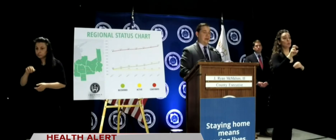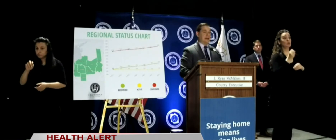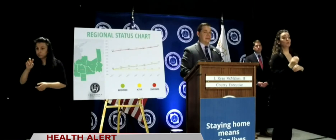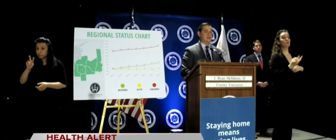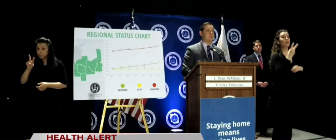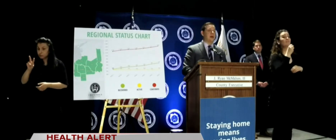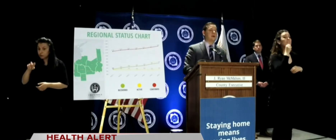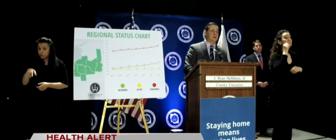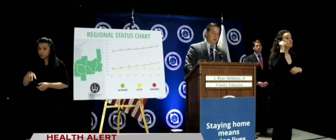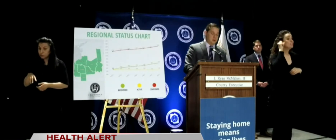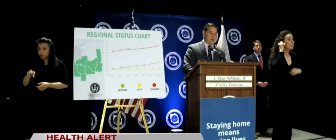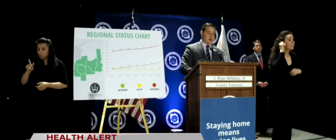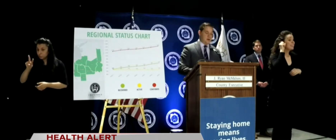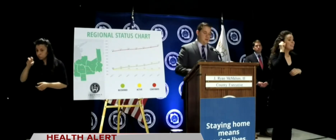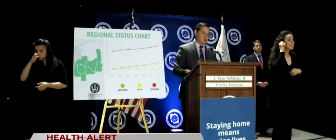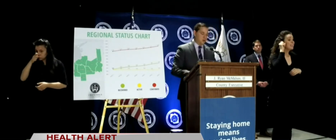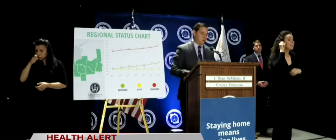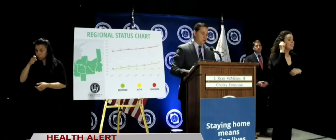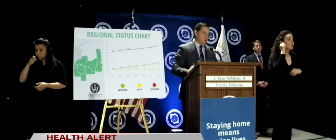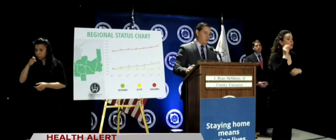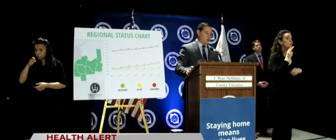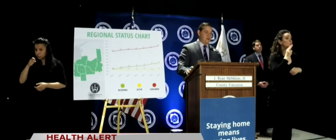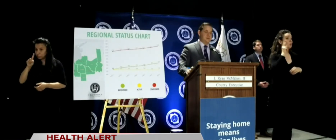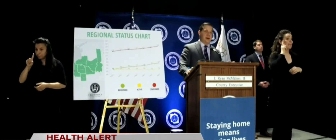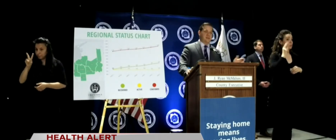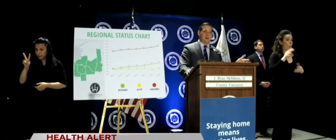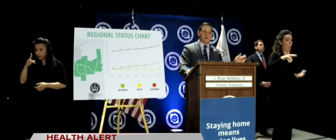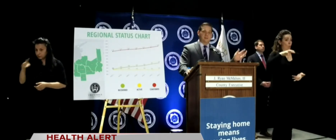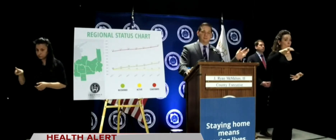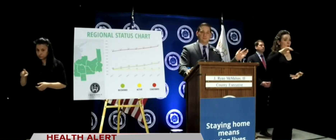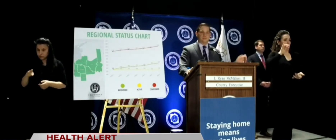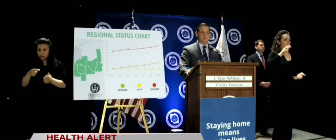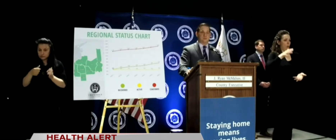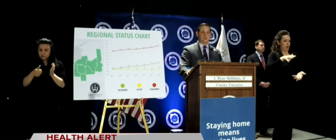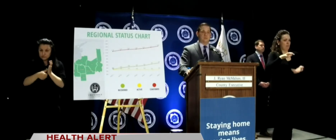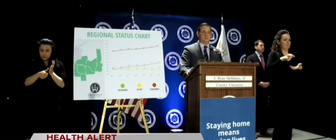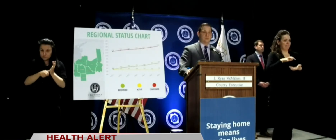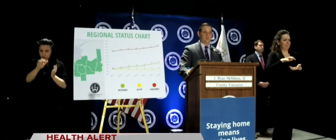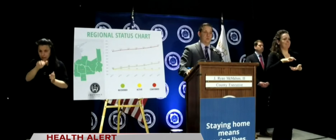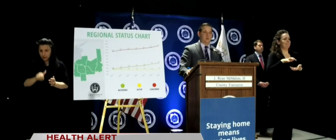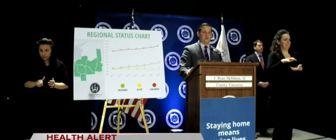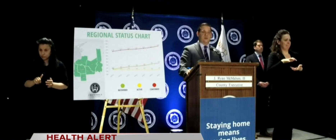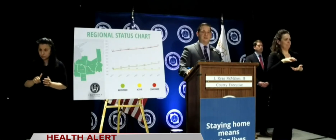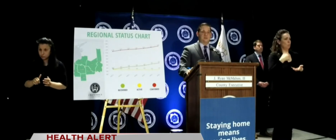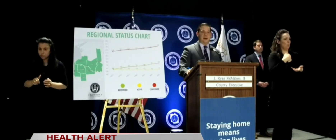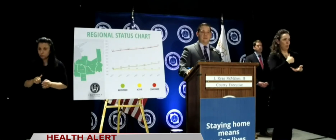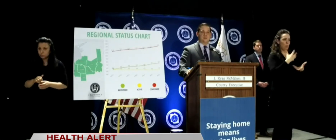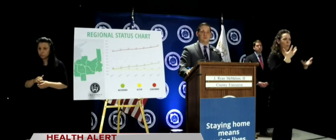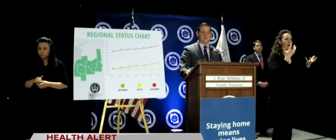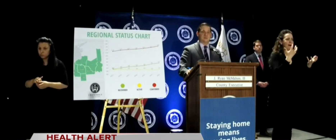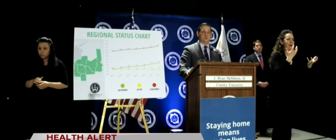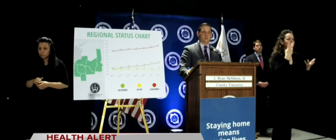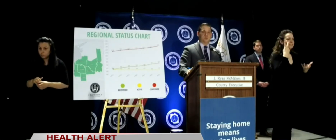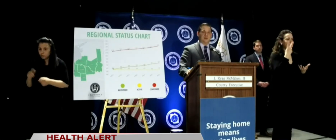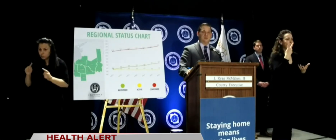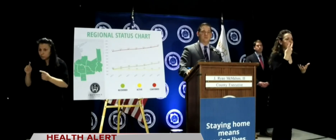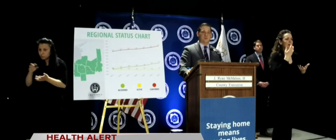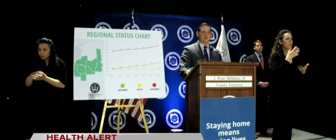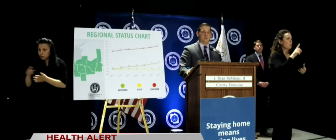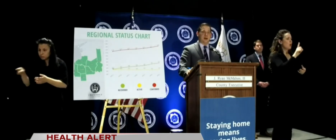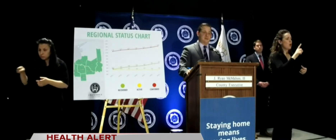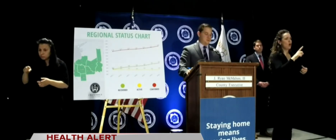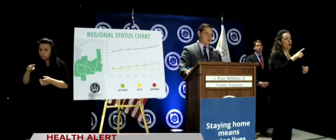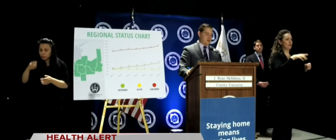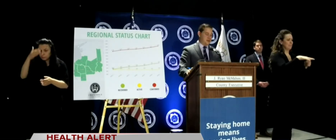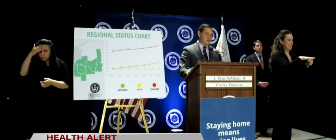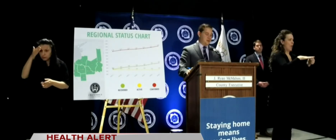we got a lot of tests back. So we went into some hot spots. We knew we'd find some positives. We found a bunch